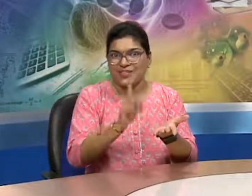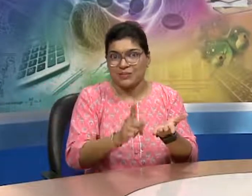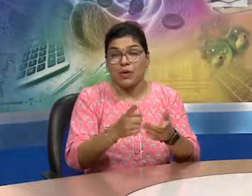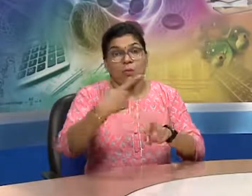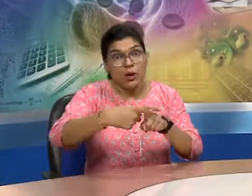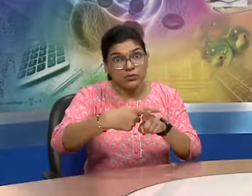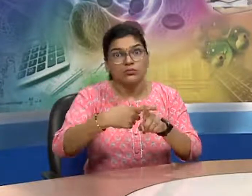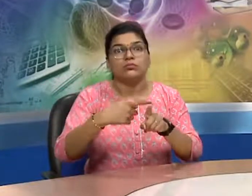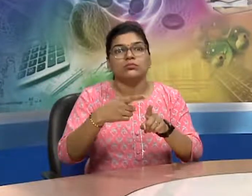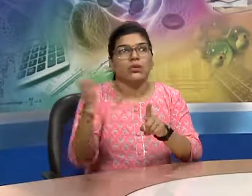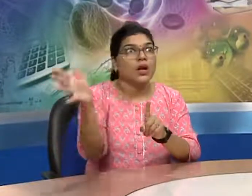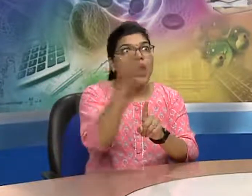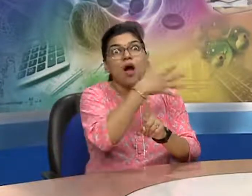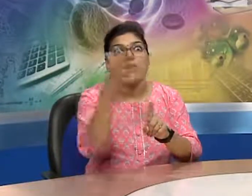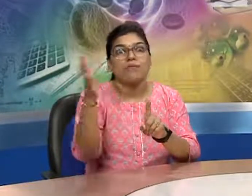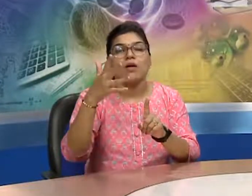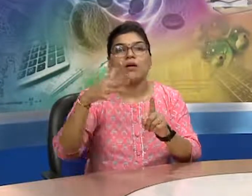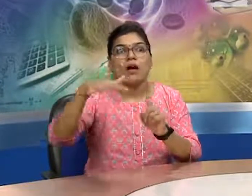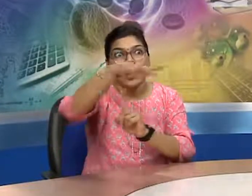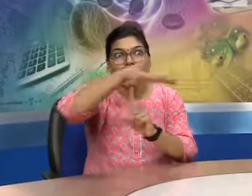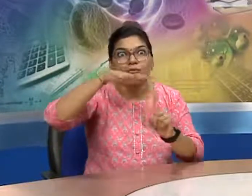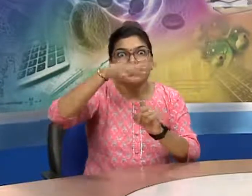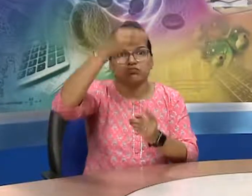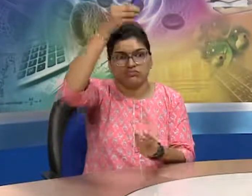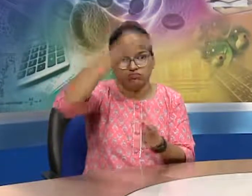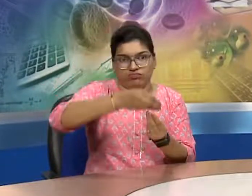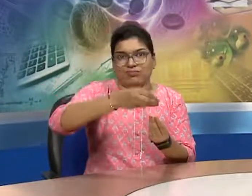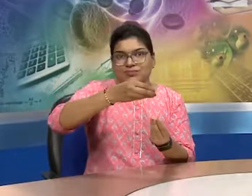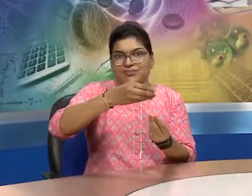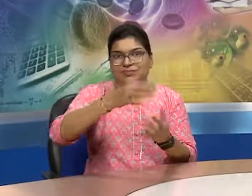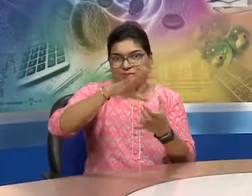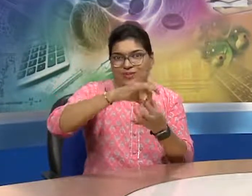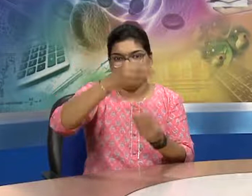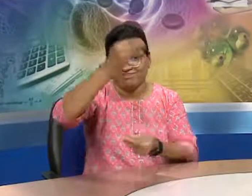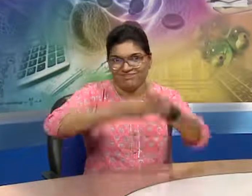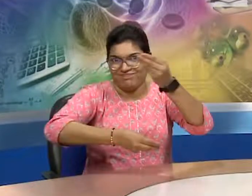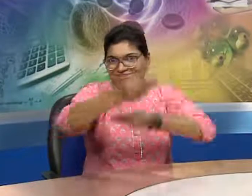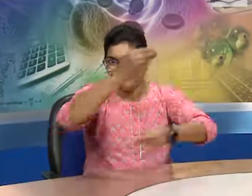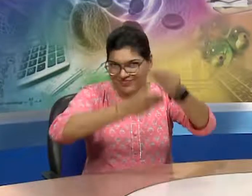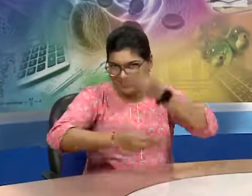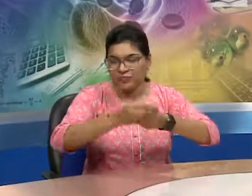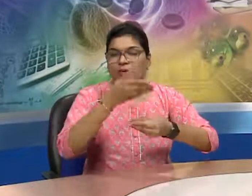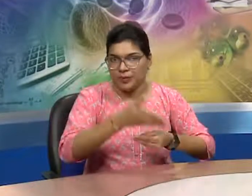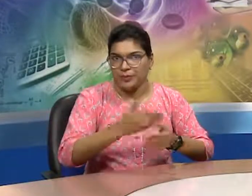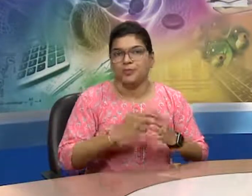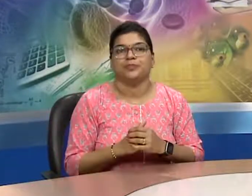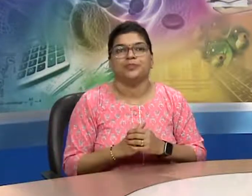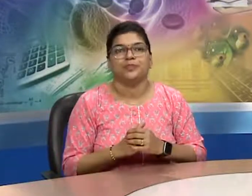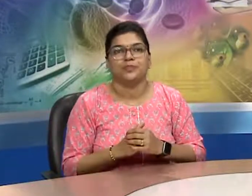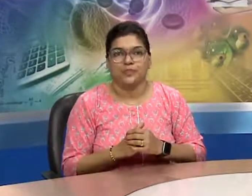that live in any defined area, or you can say at a defined